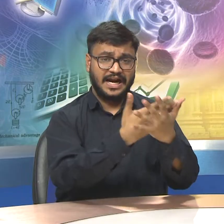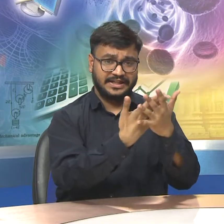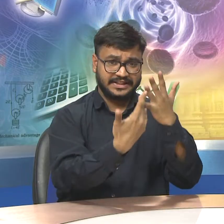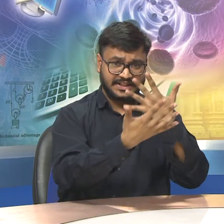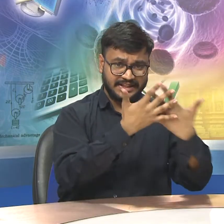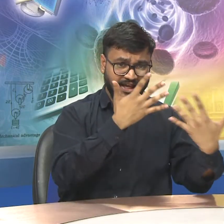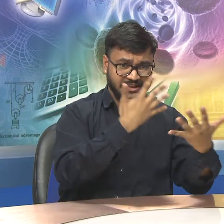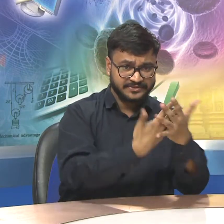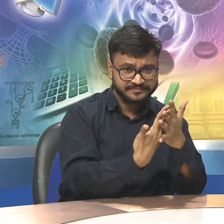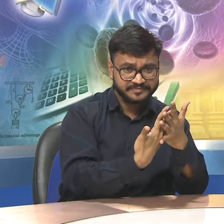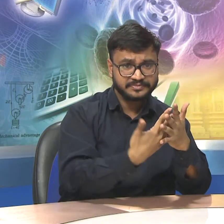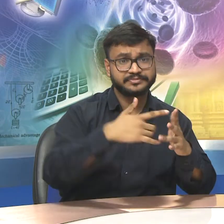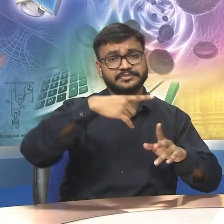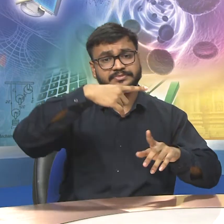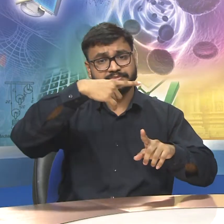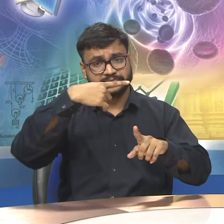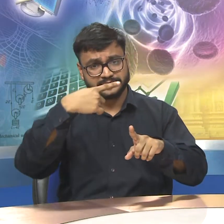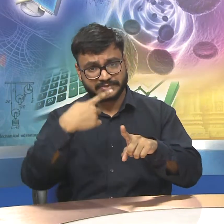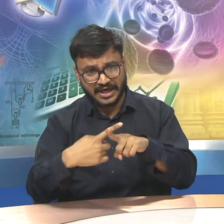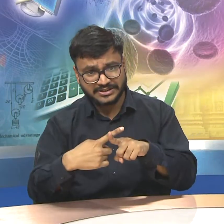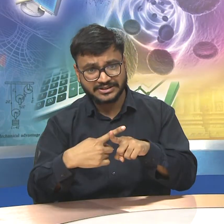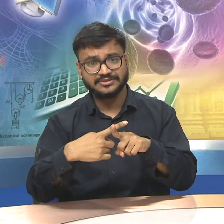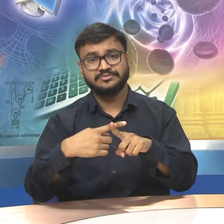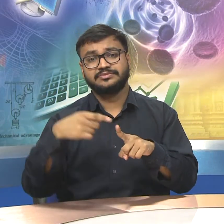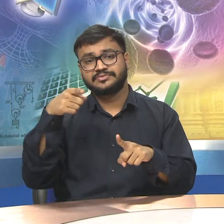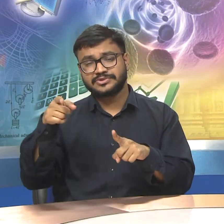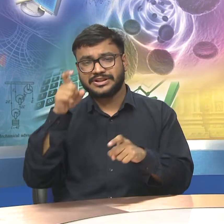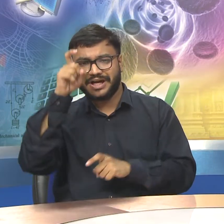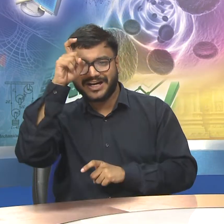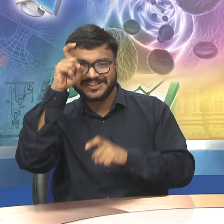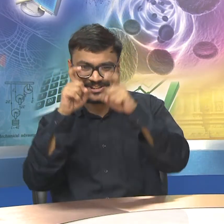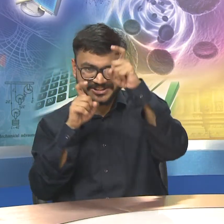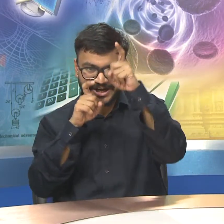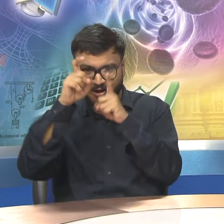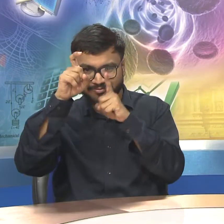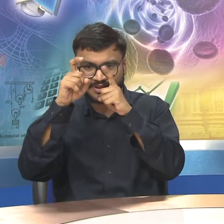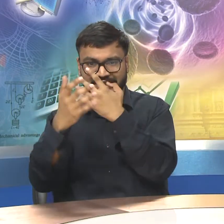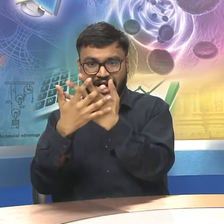So answer is manual components are related to hands